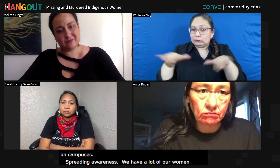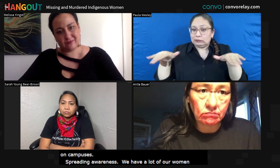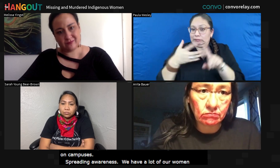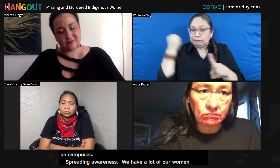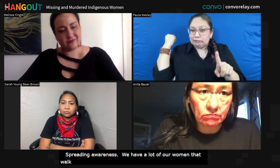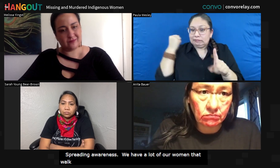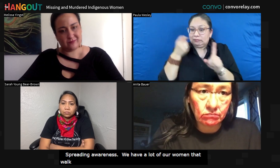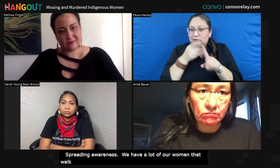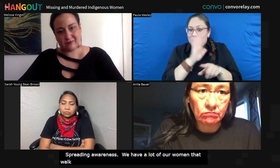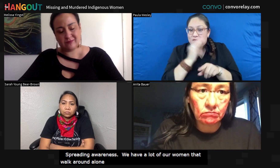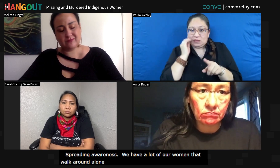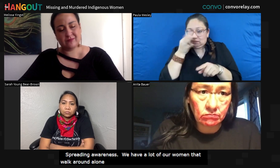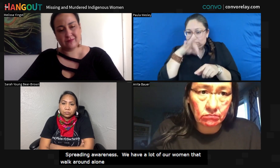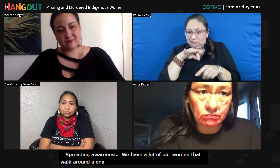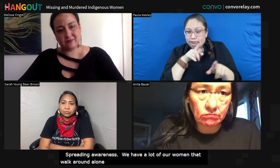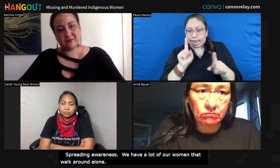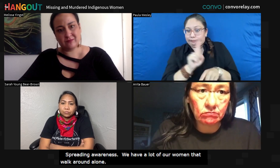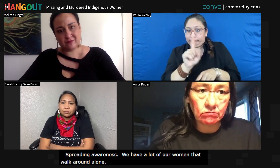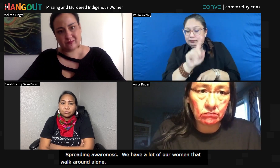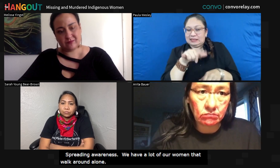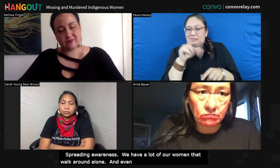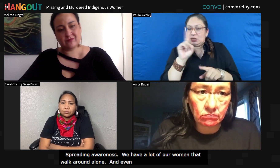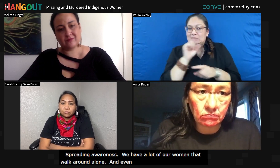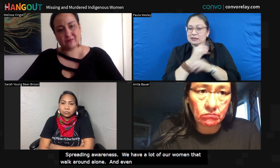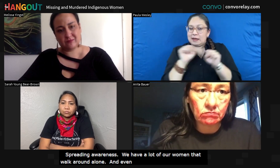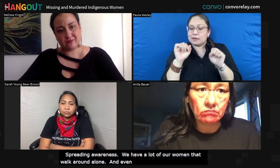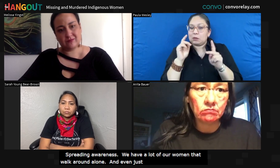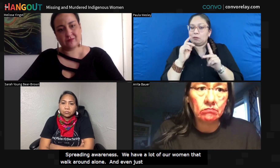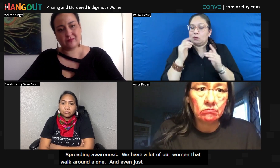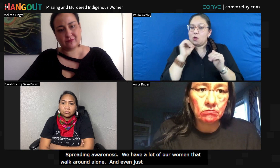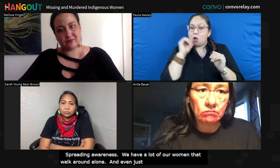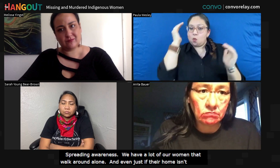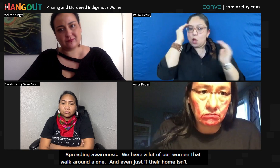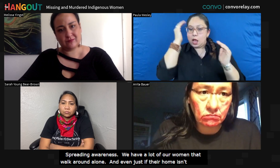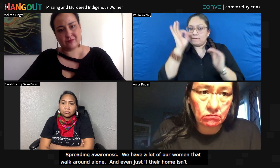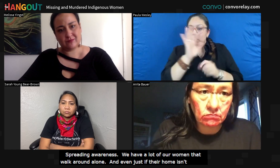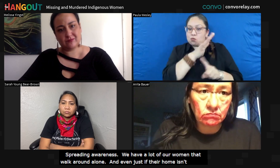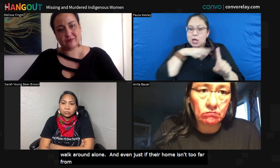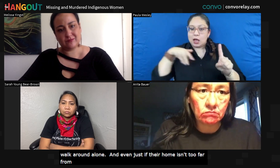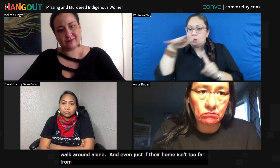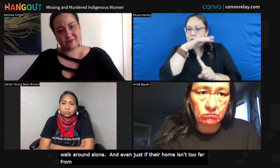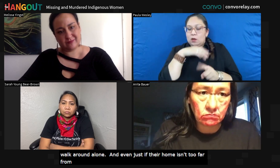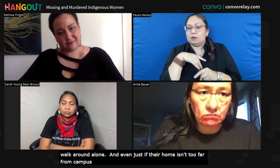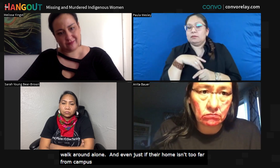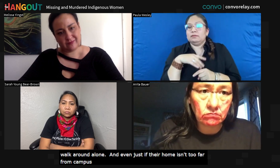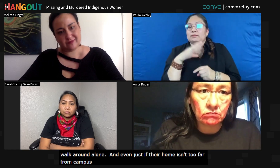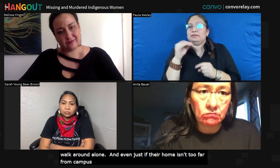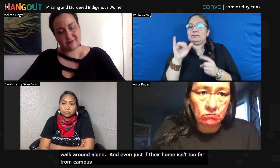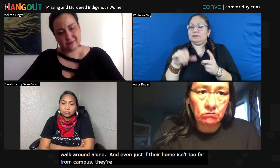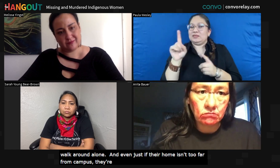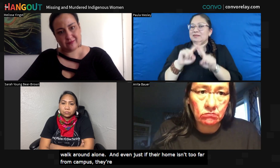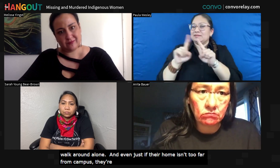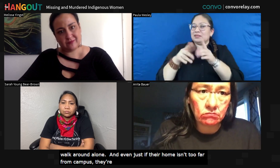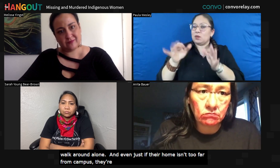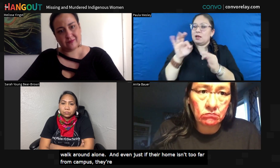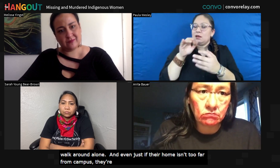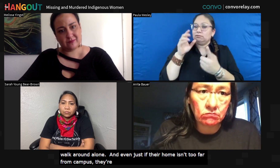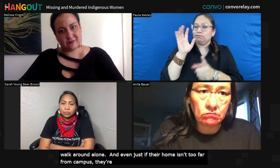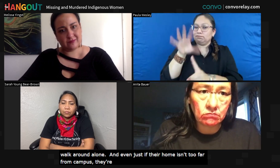not too far from campus, they're abducted, you know, and that's where we need to spread awareness